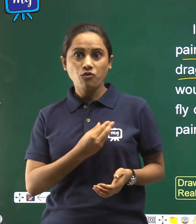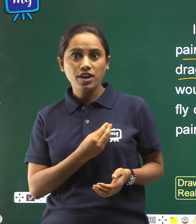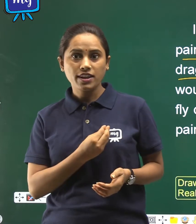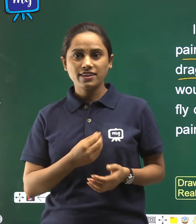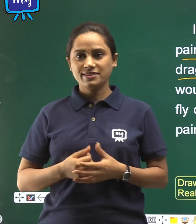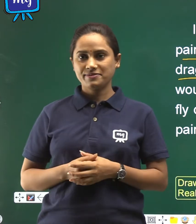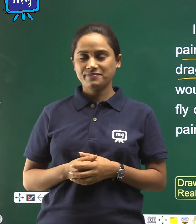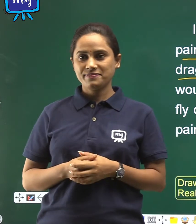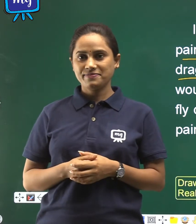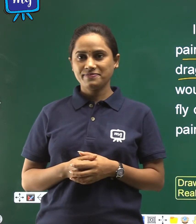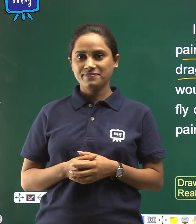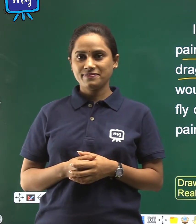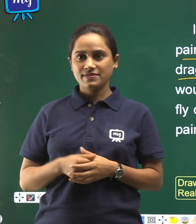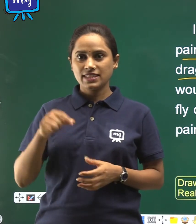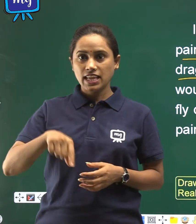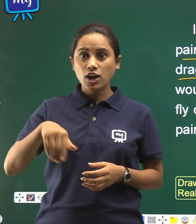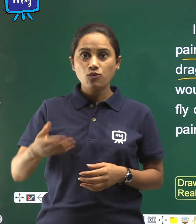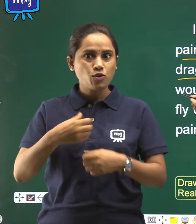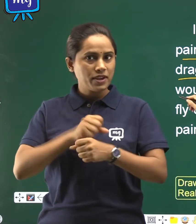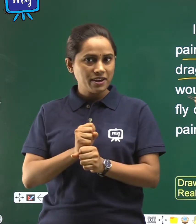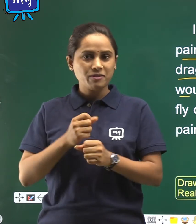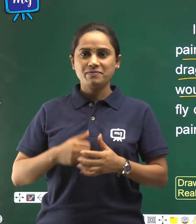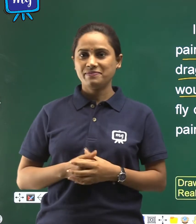fearing it would become